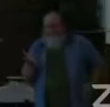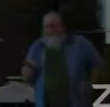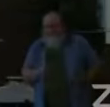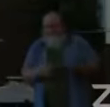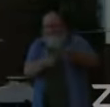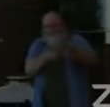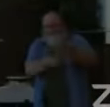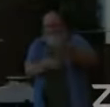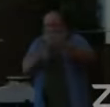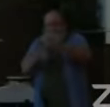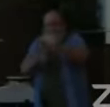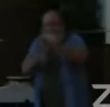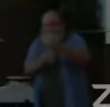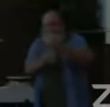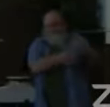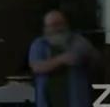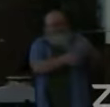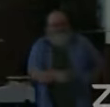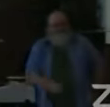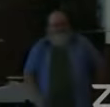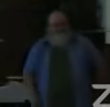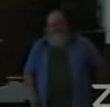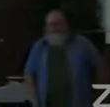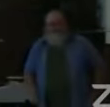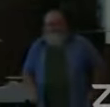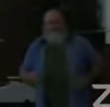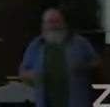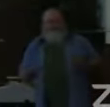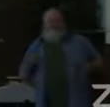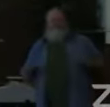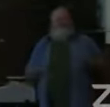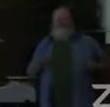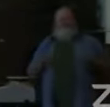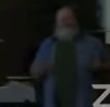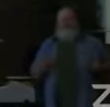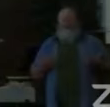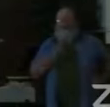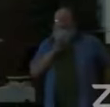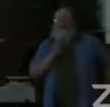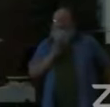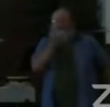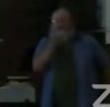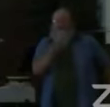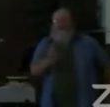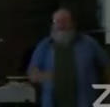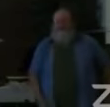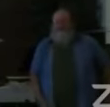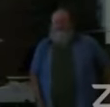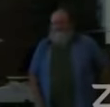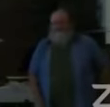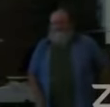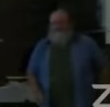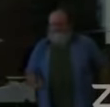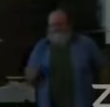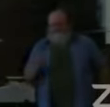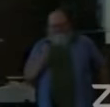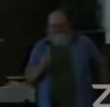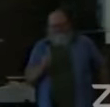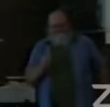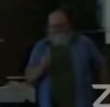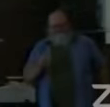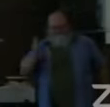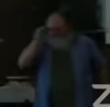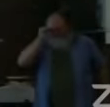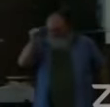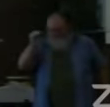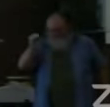And my first thought was bragging rights. Okay? Because as a man with